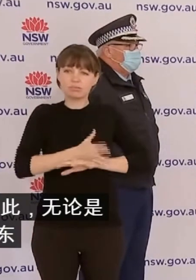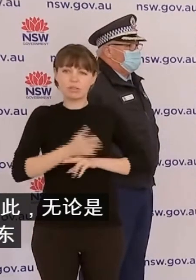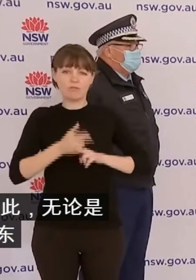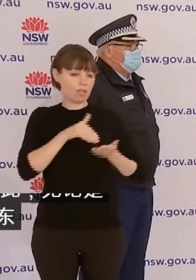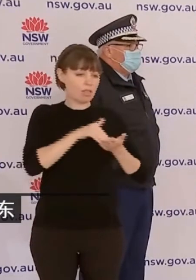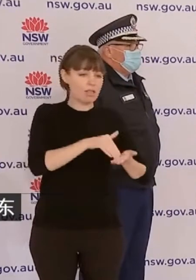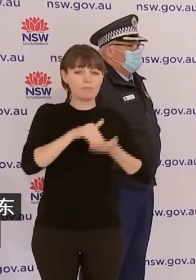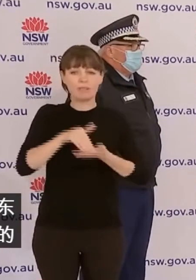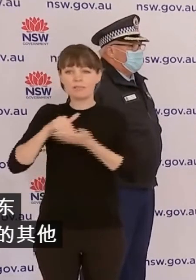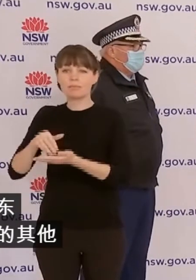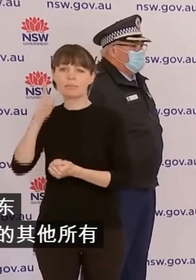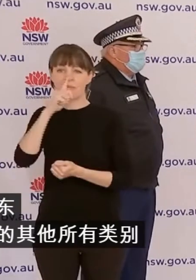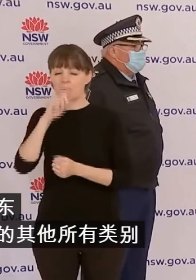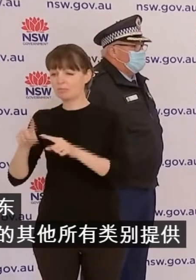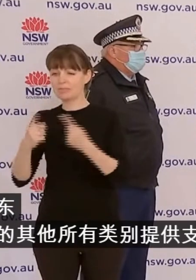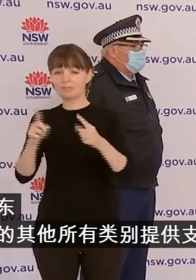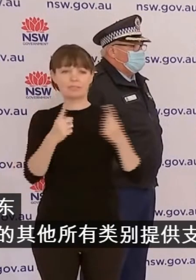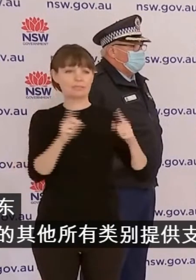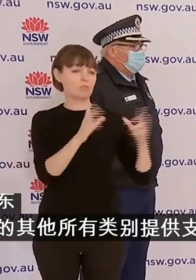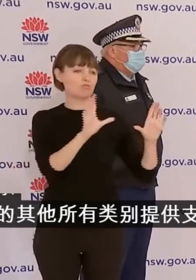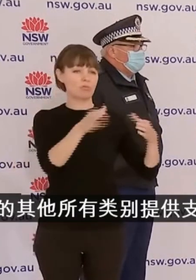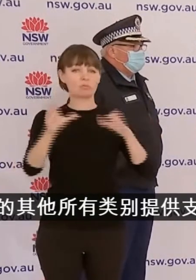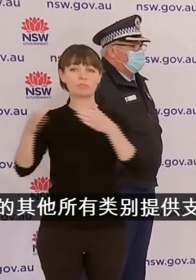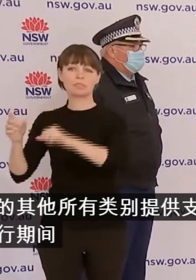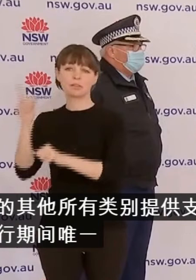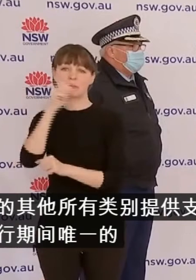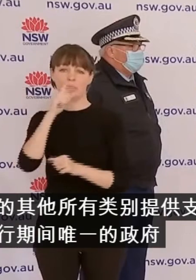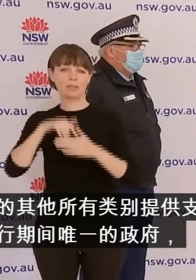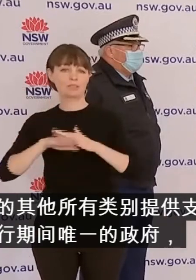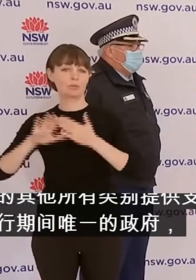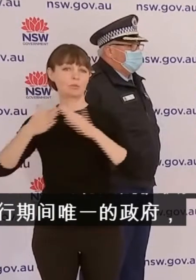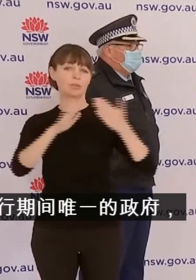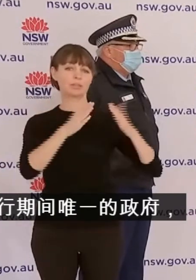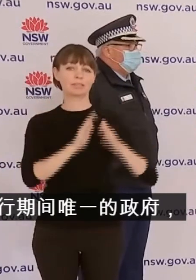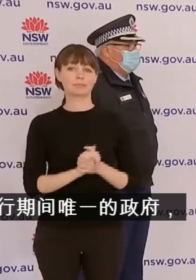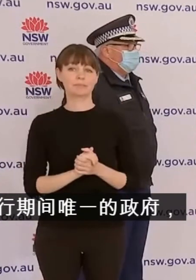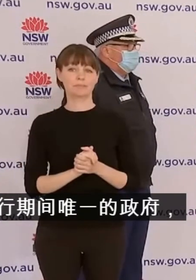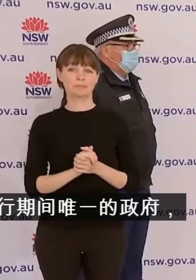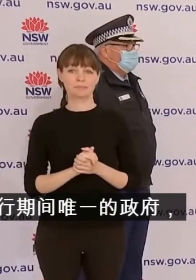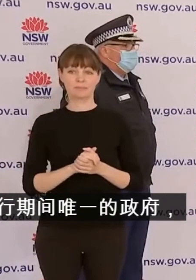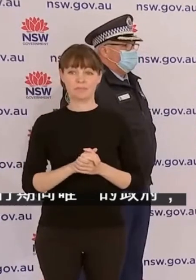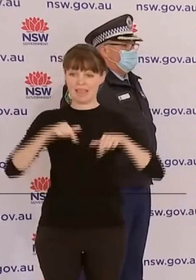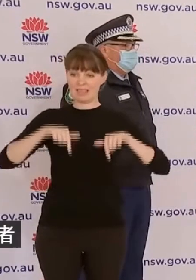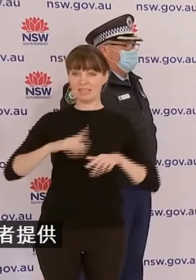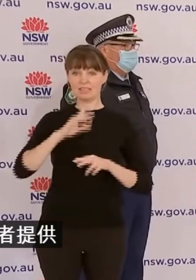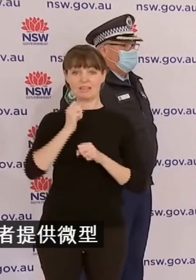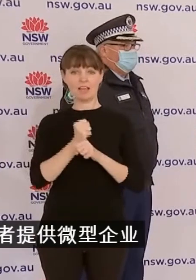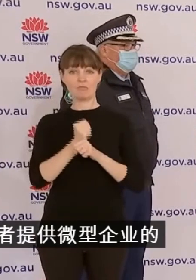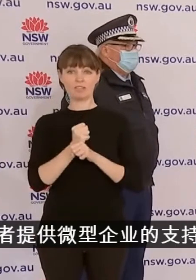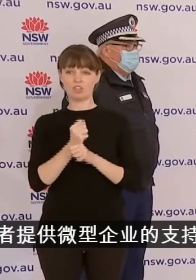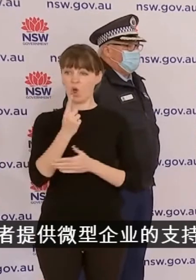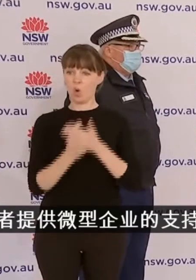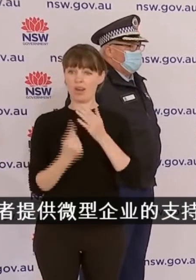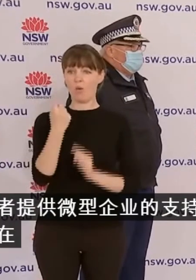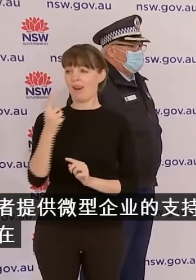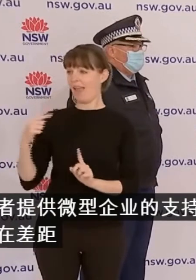landlords or every other category in society, we are the only government that has ever, during a pandemic, for example, provided support to micro